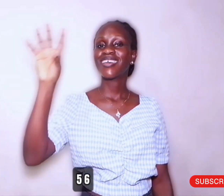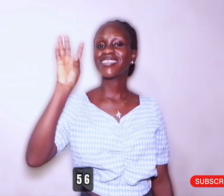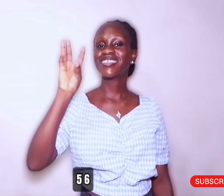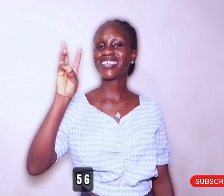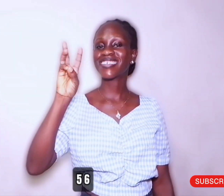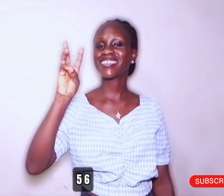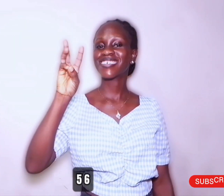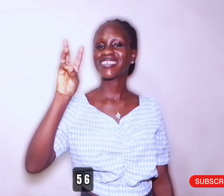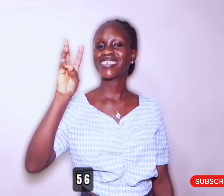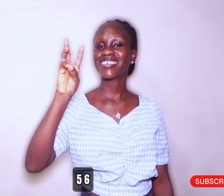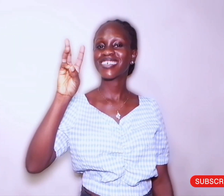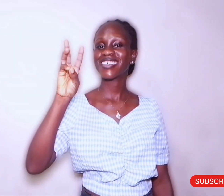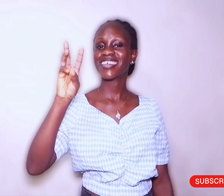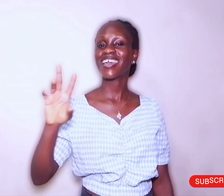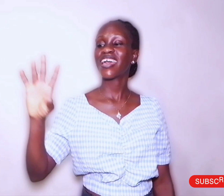6, 7,